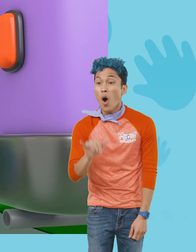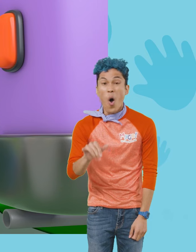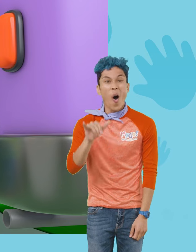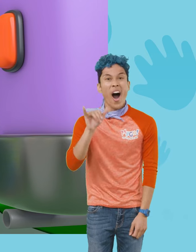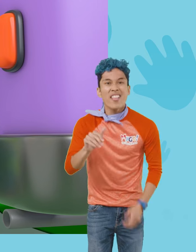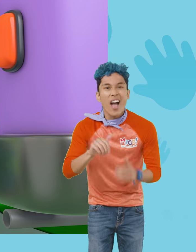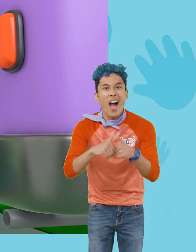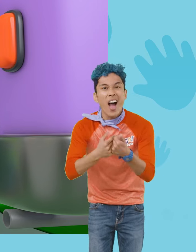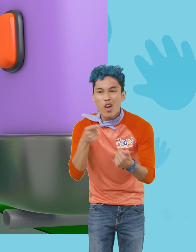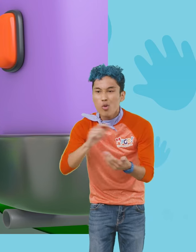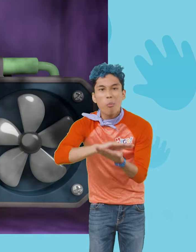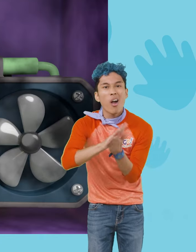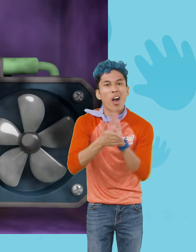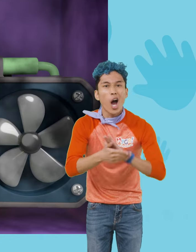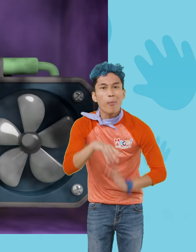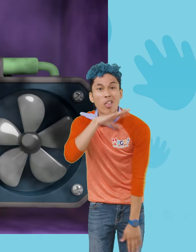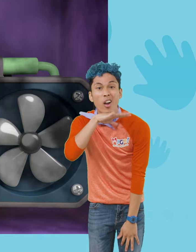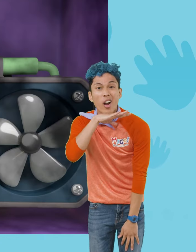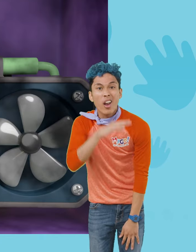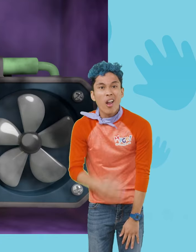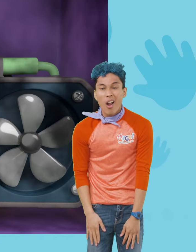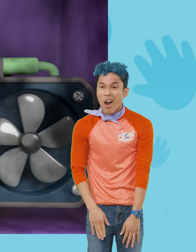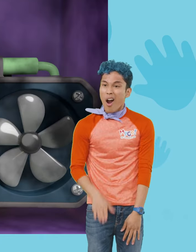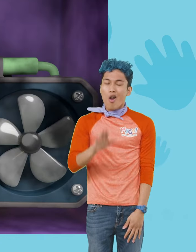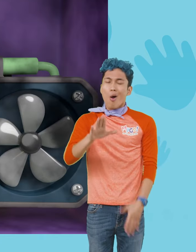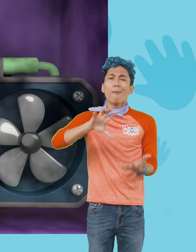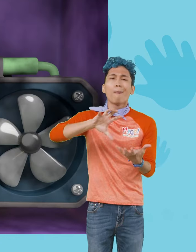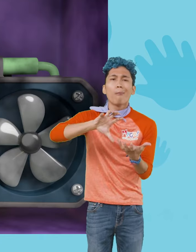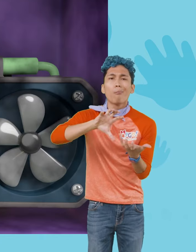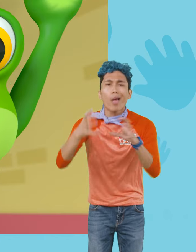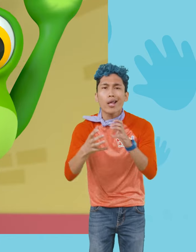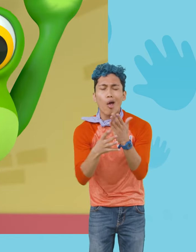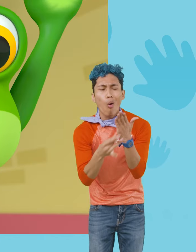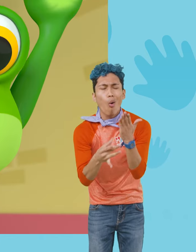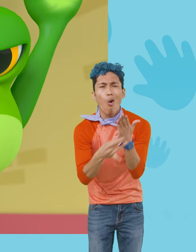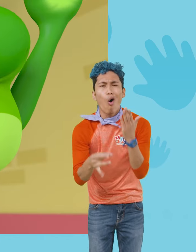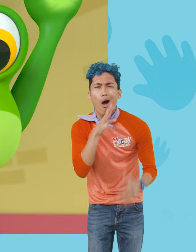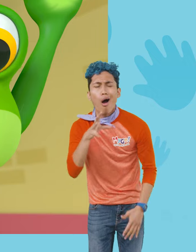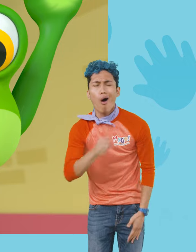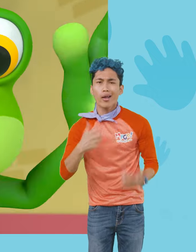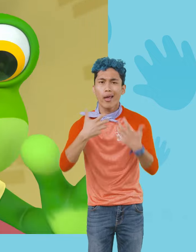That's what's making you dirty. Your messy old petrol engine.